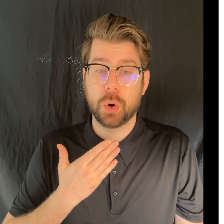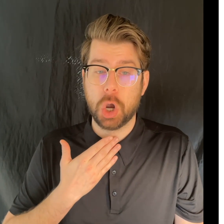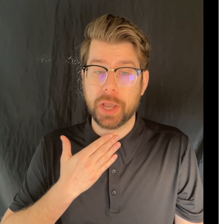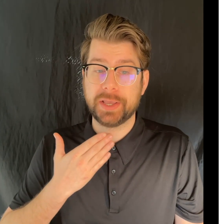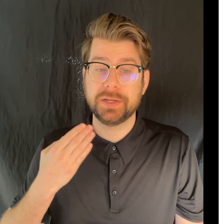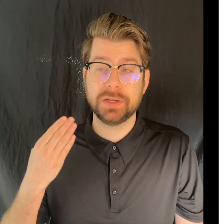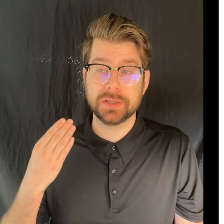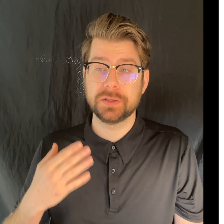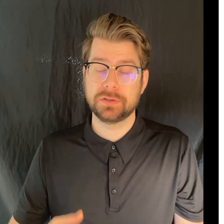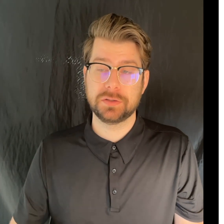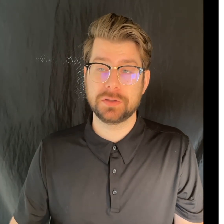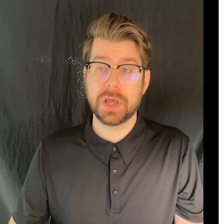coin,